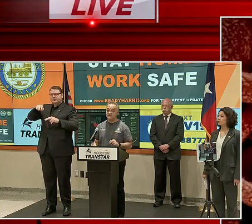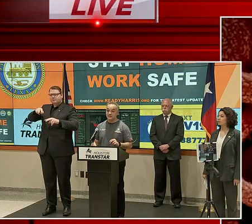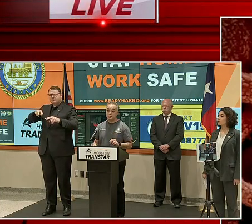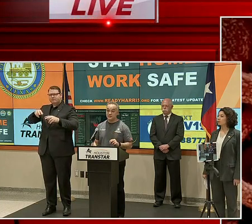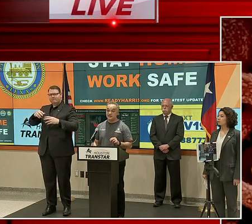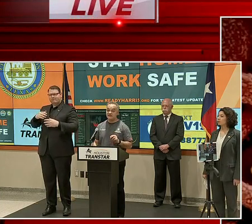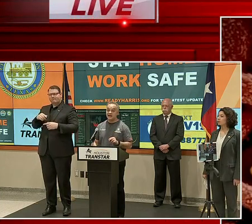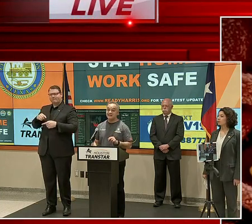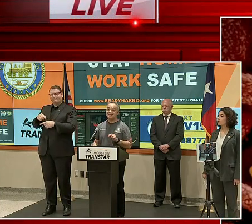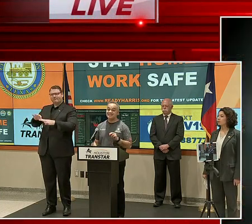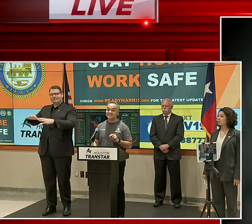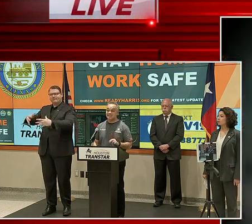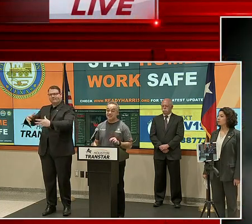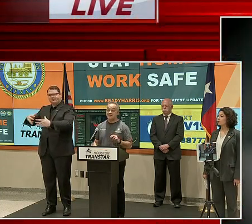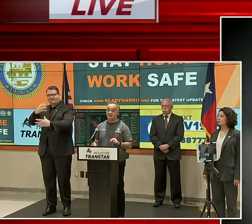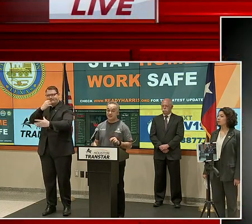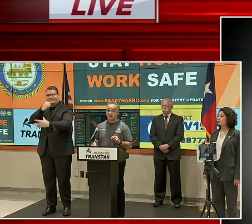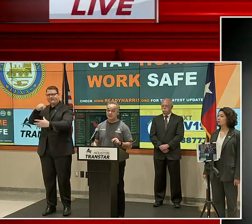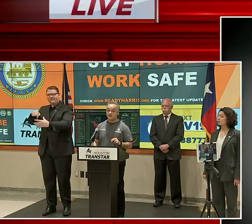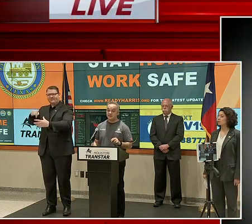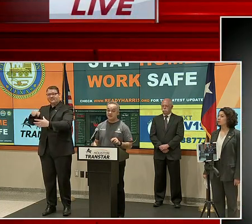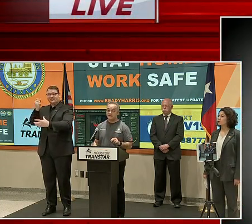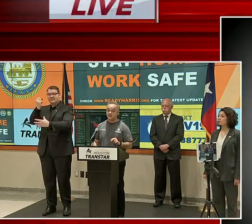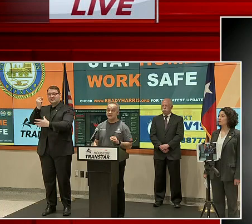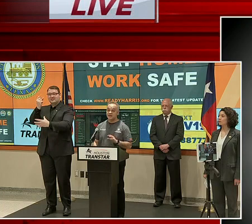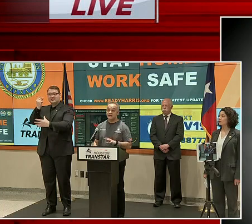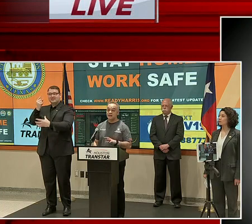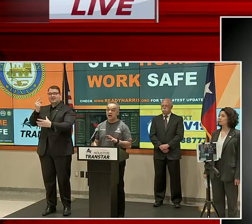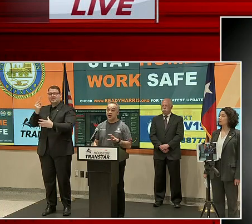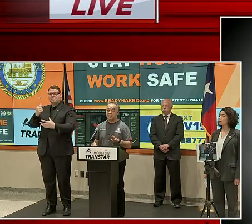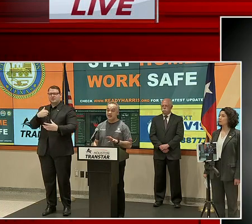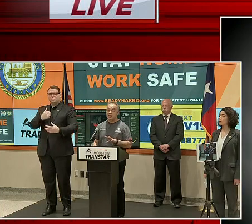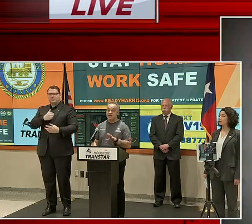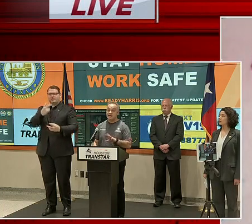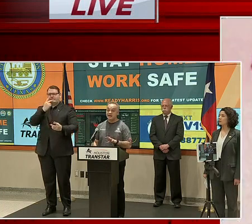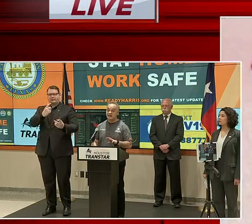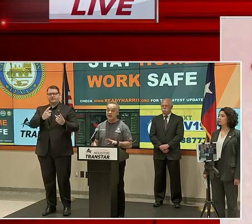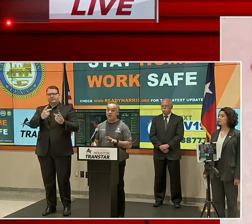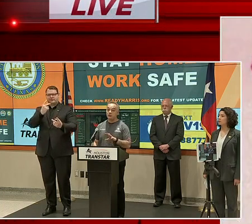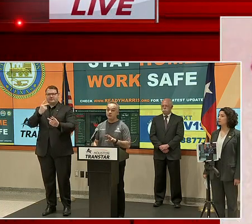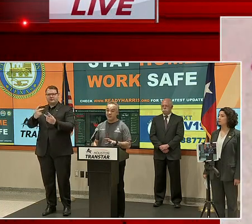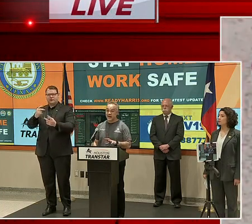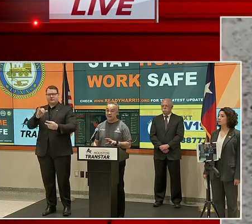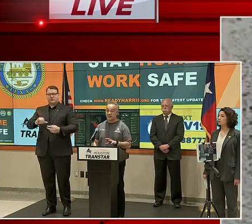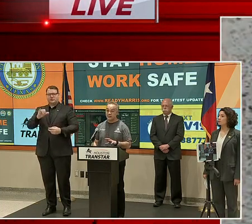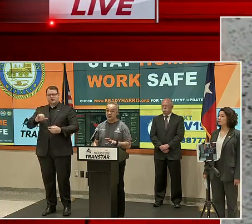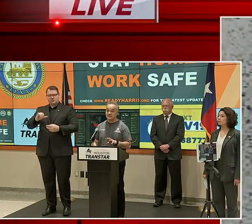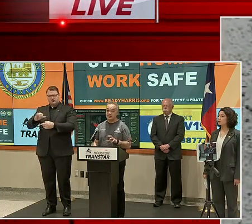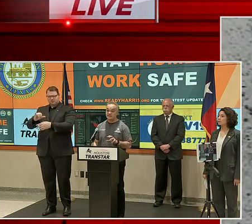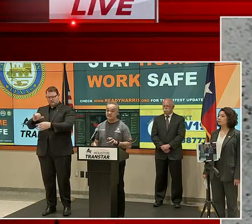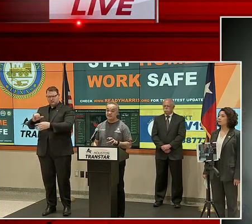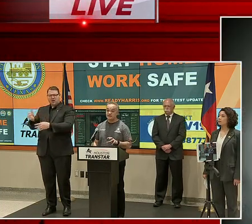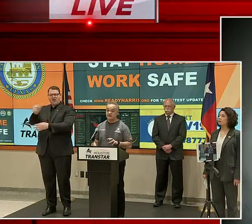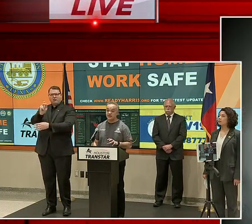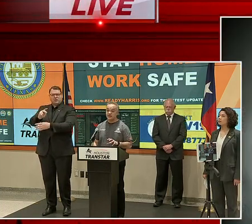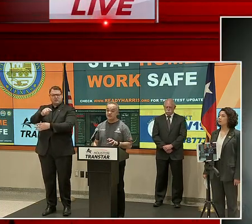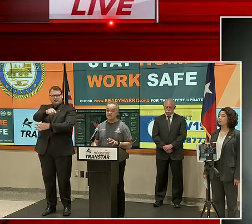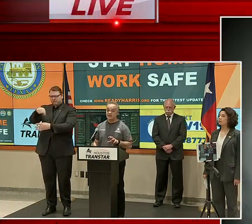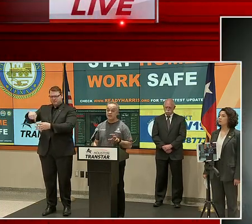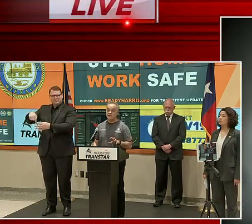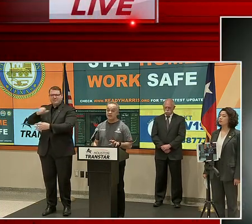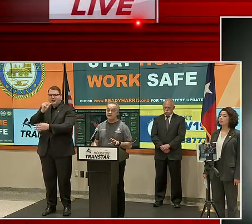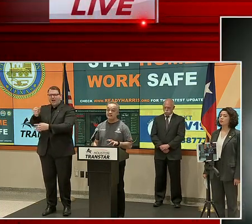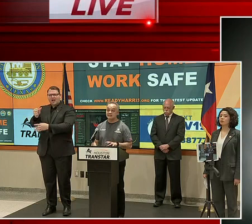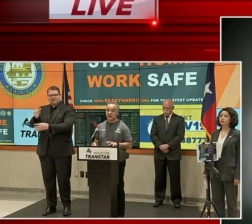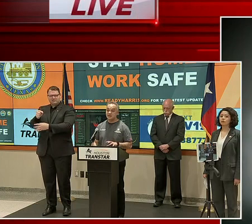of individuals, in fact, a significant number of individuals that are not in the older categories of individuals in our